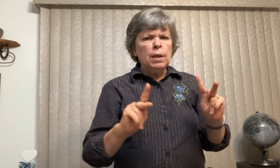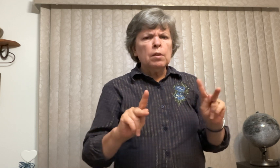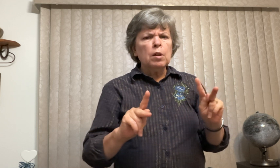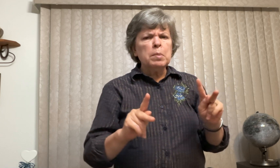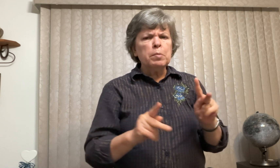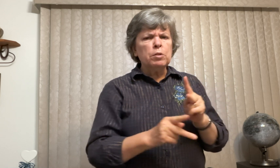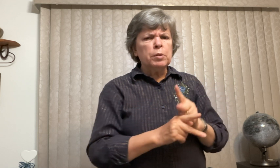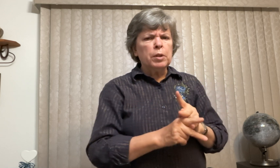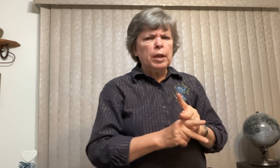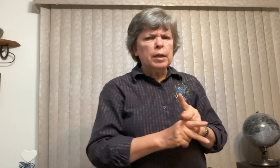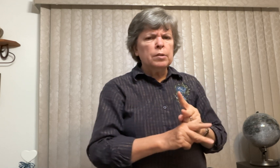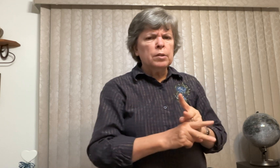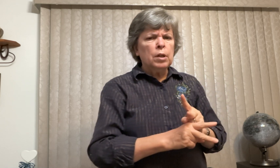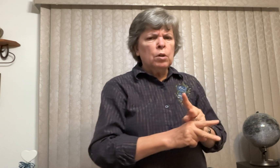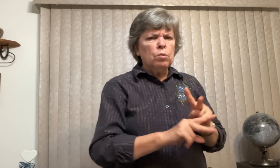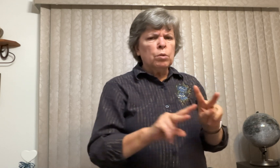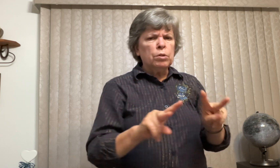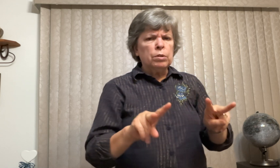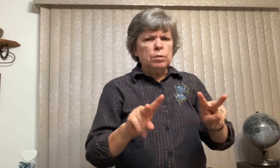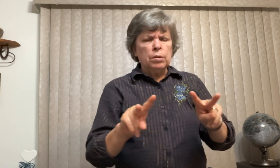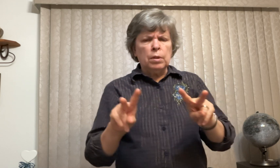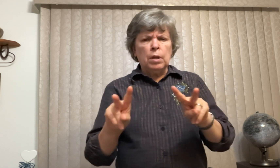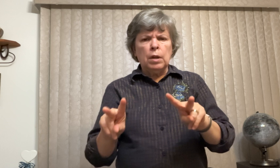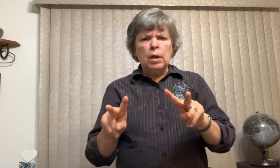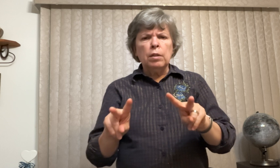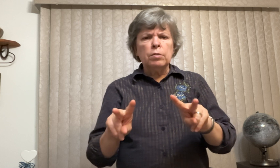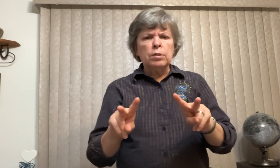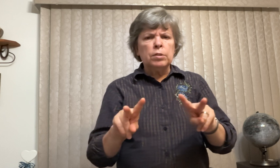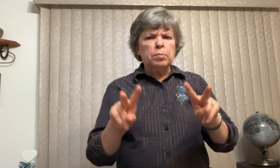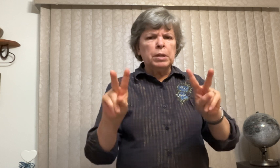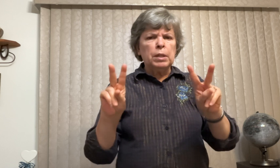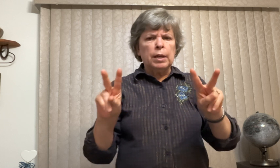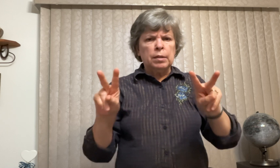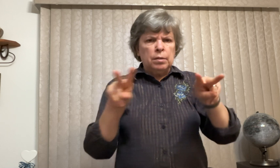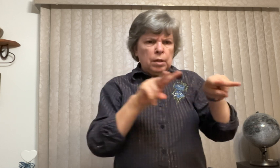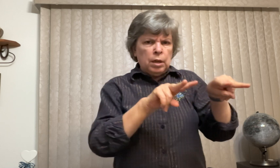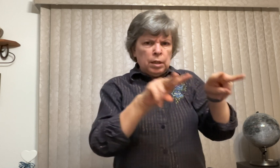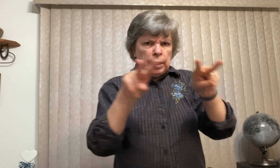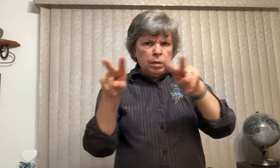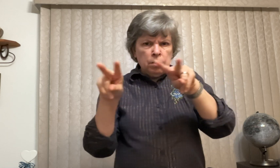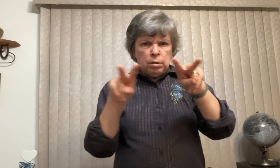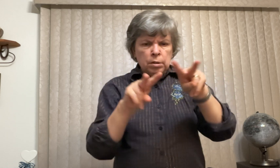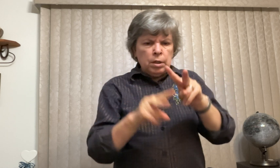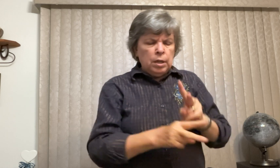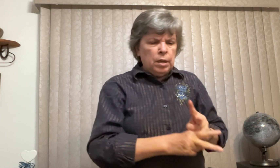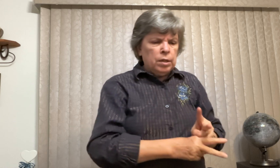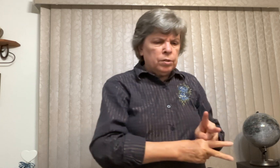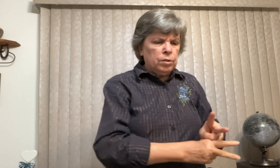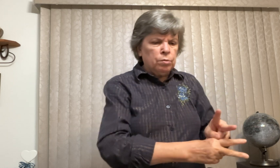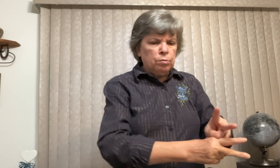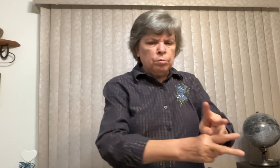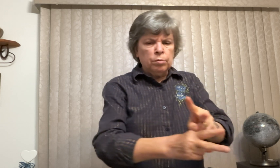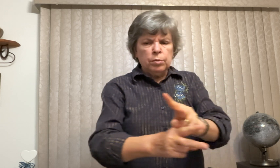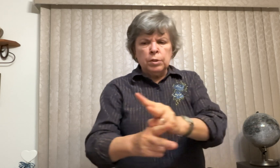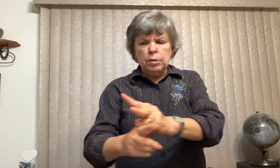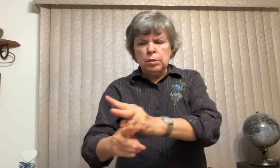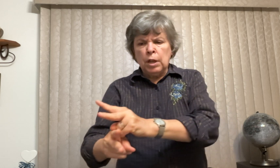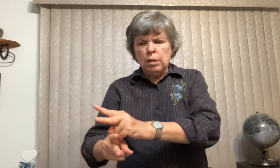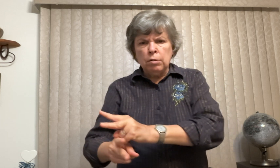lot of people do it with K's, or I learned it to be kind of like look, and so this is kind of looking